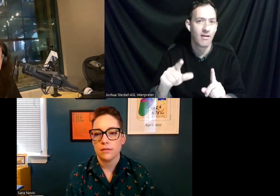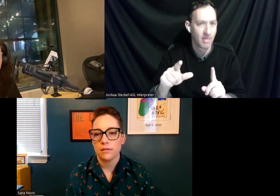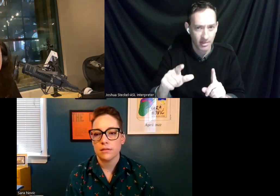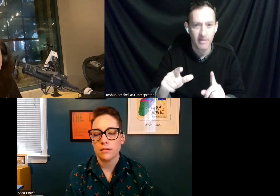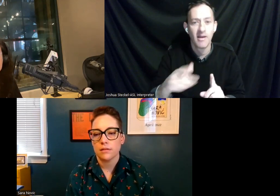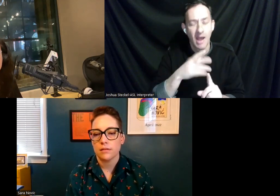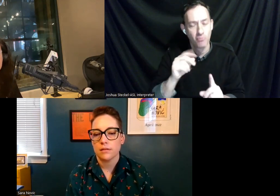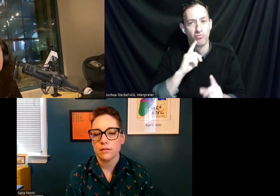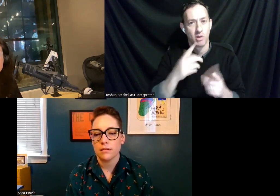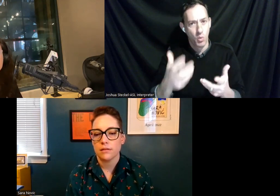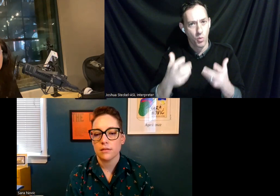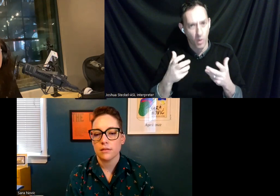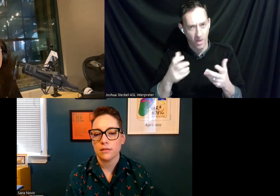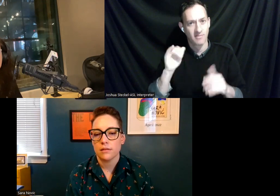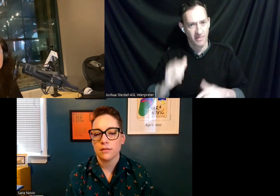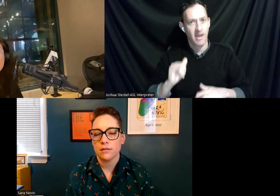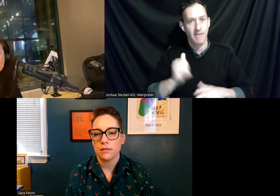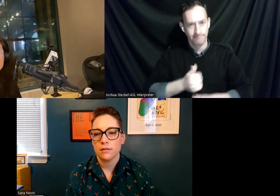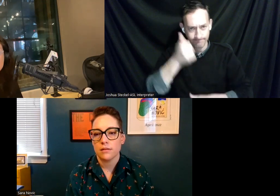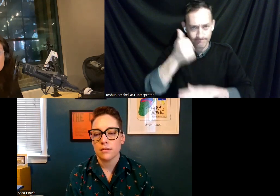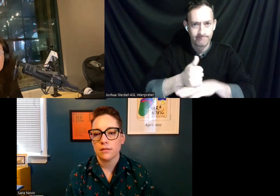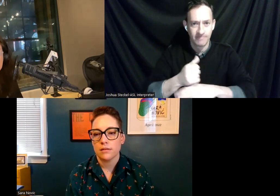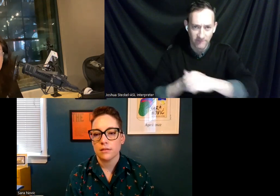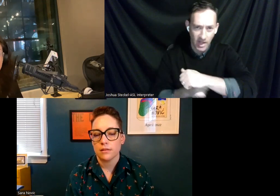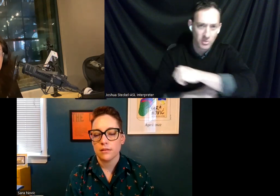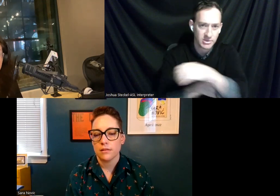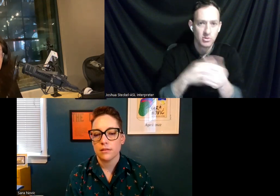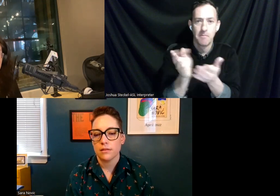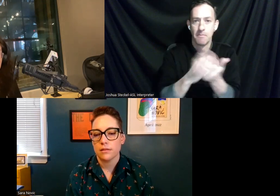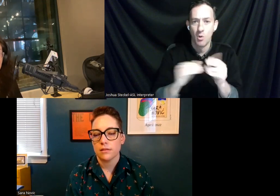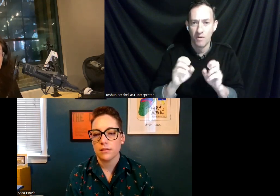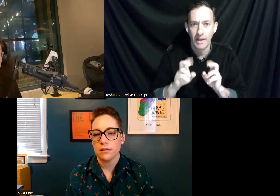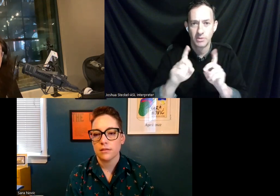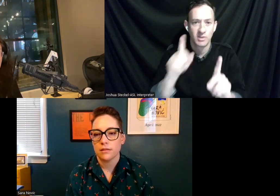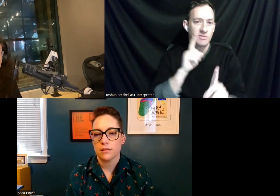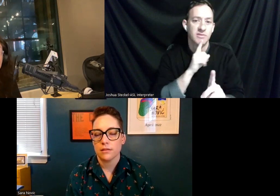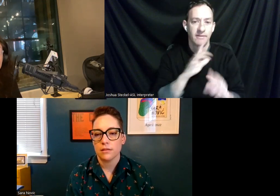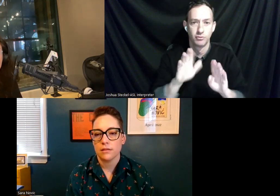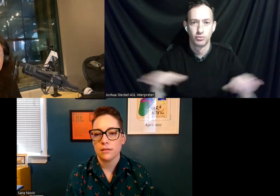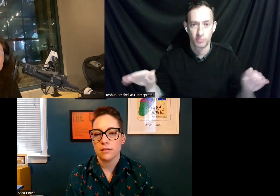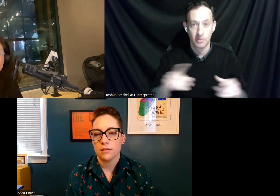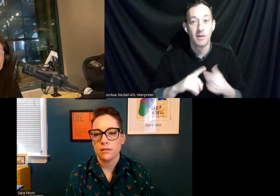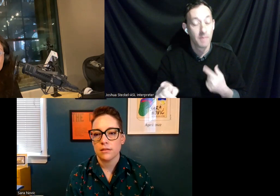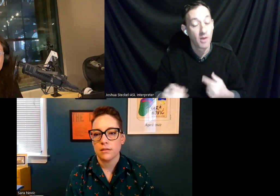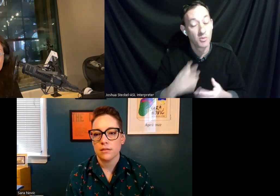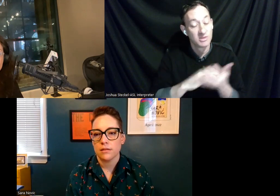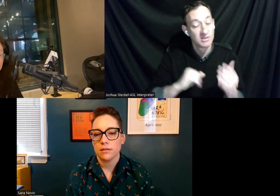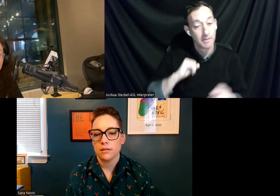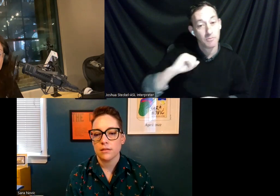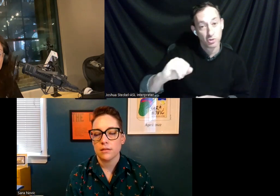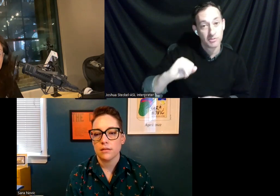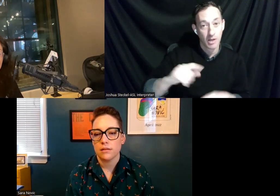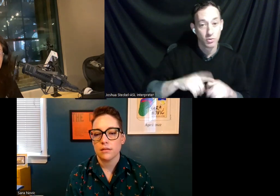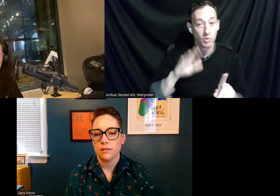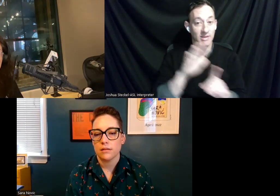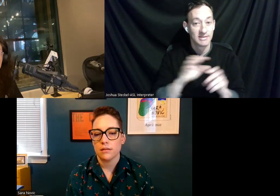really wanted that to be a foundational part of the education of deaf children. But there was some pushback to his